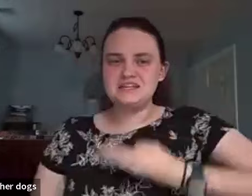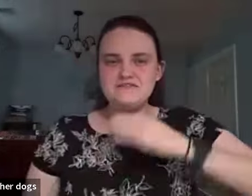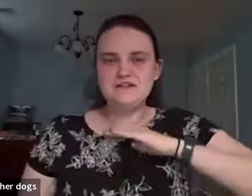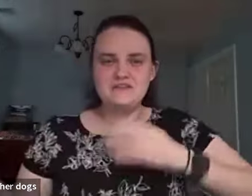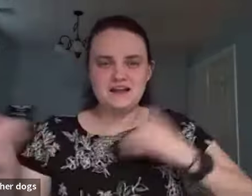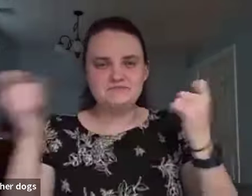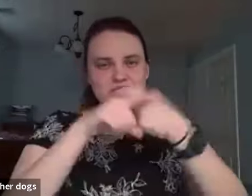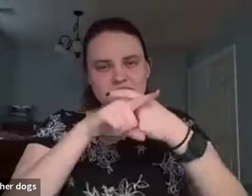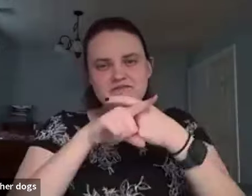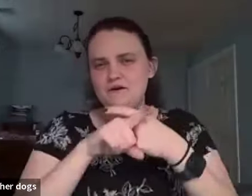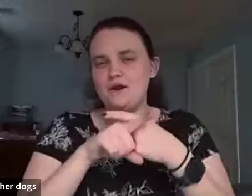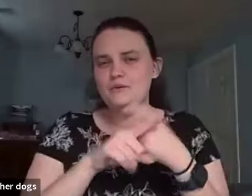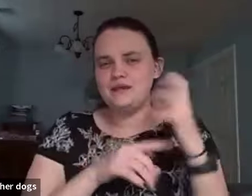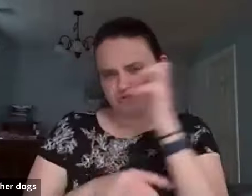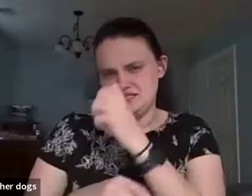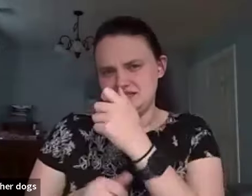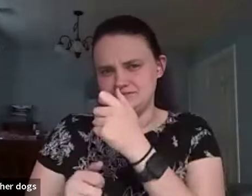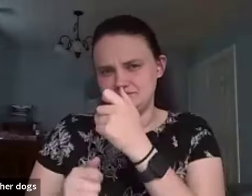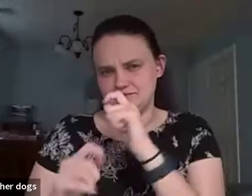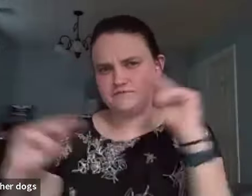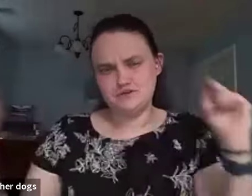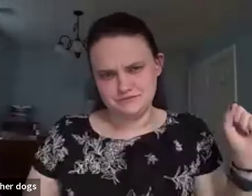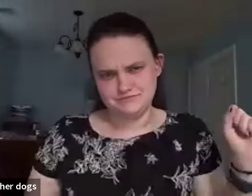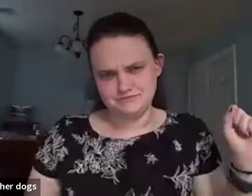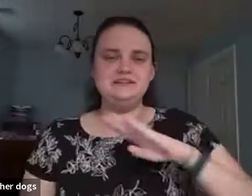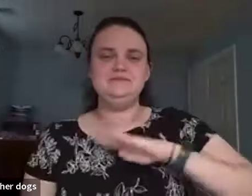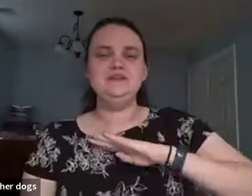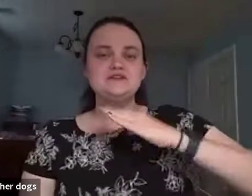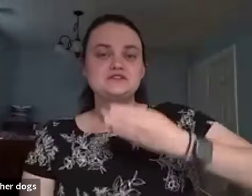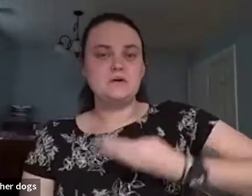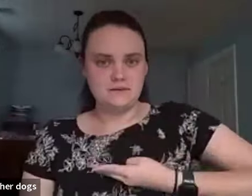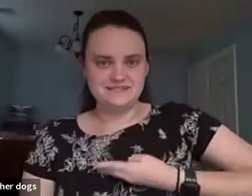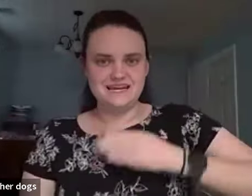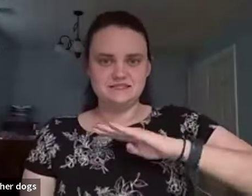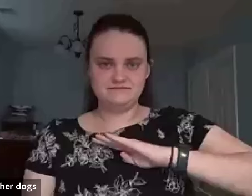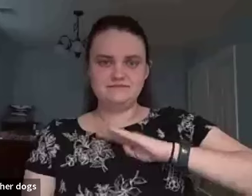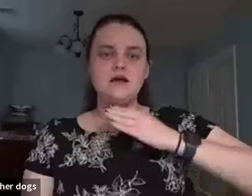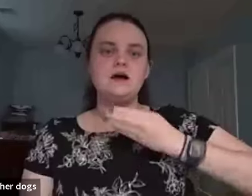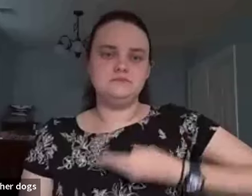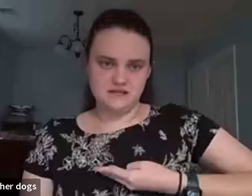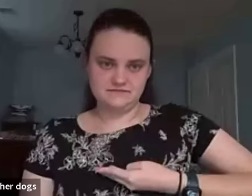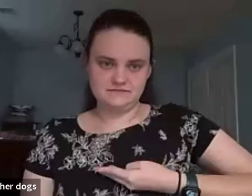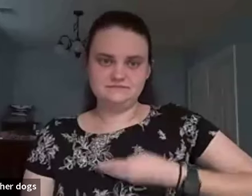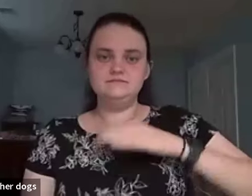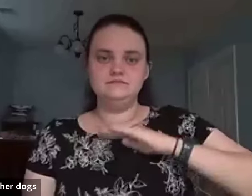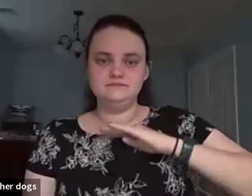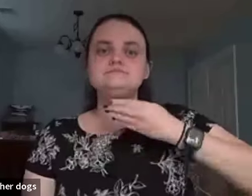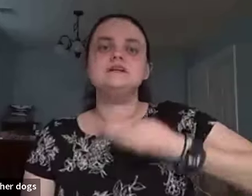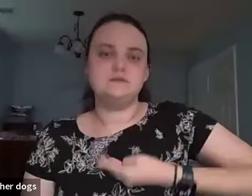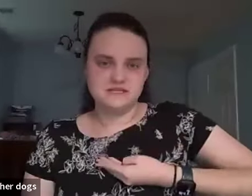I feel like that would be a very interesting confusion. So upset, hmm